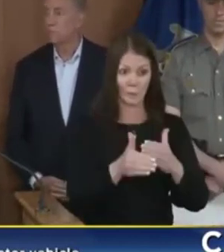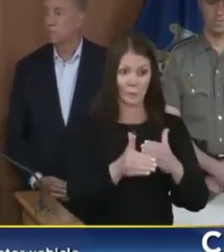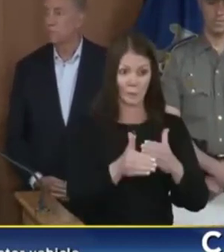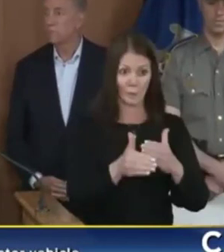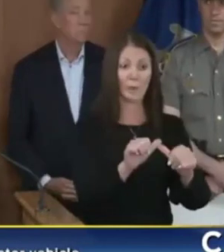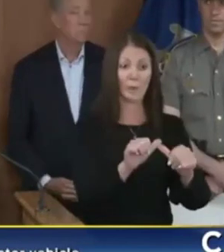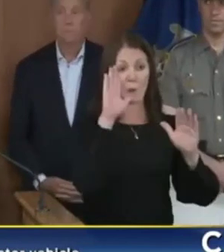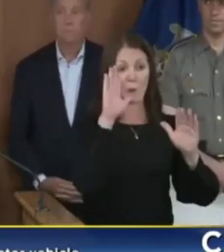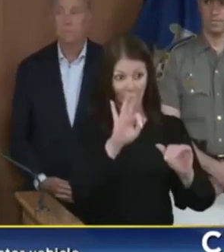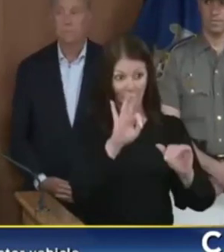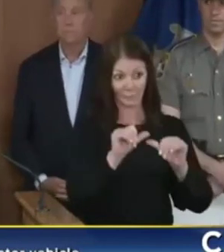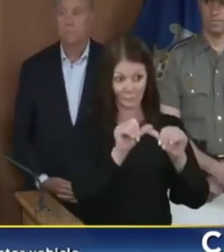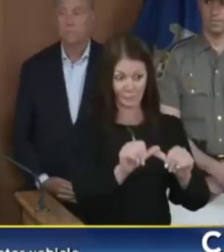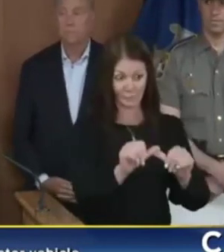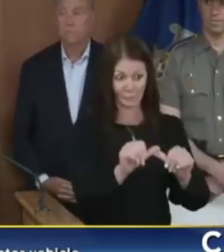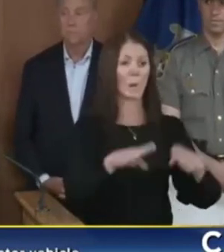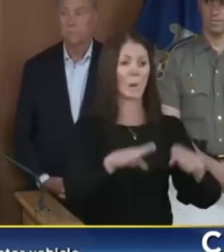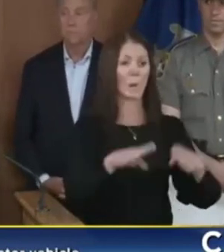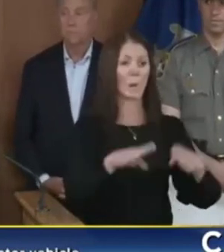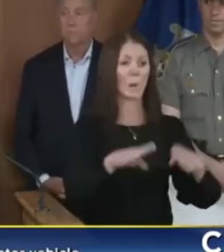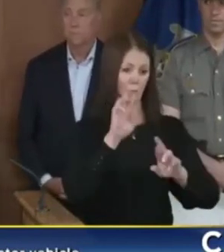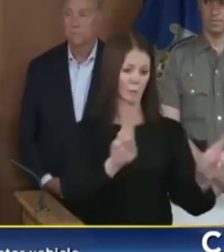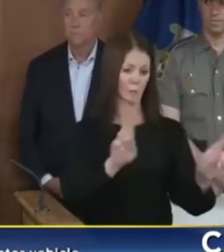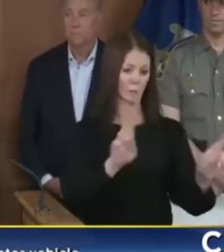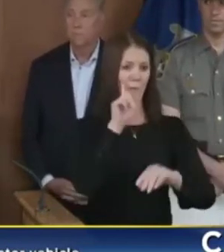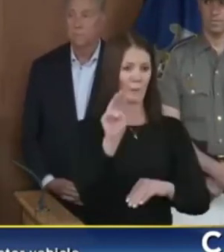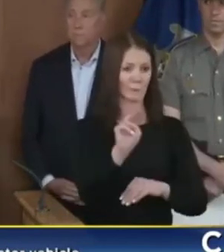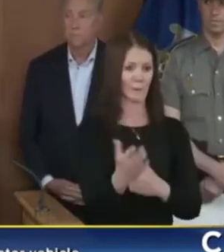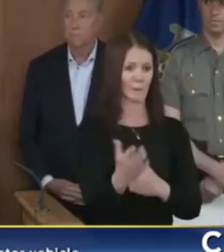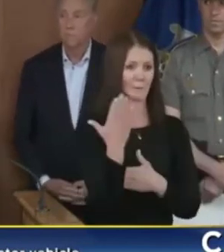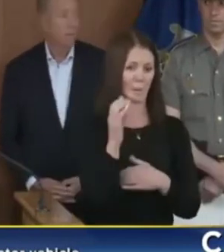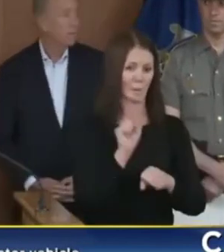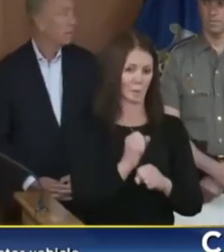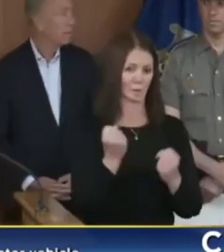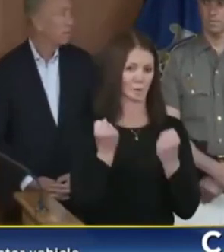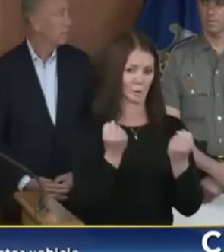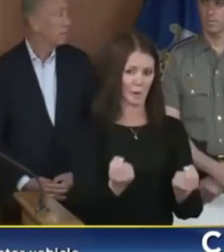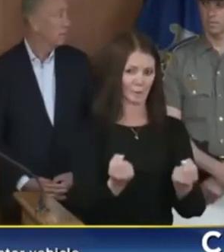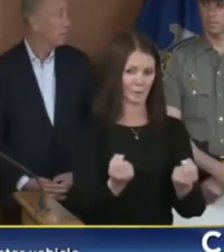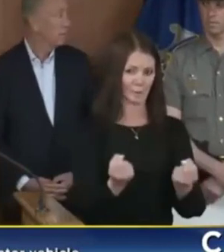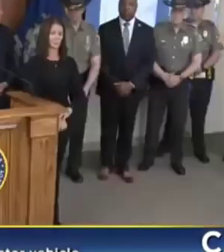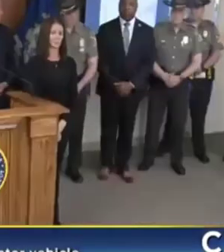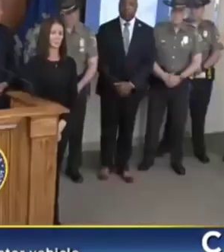for the commute on Monday morning. And I think that's it.